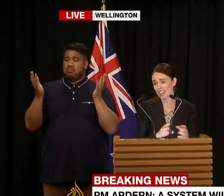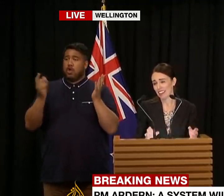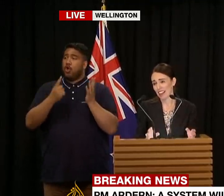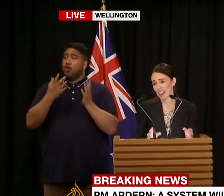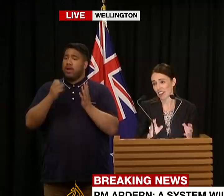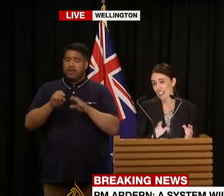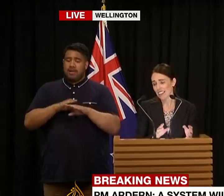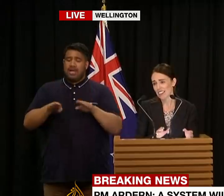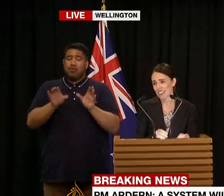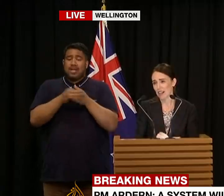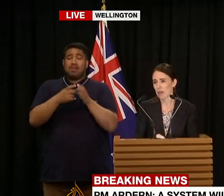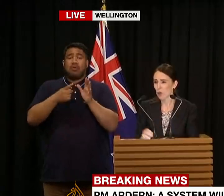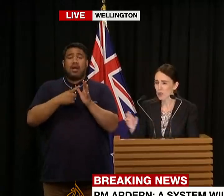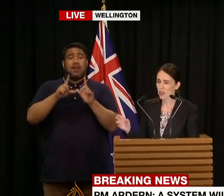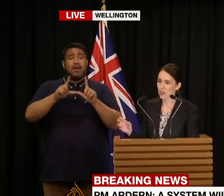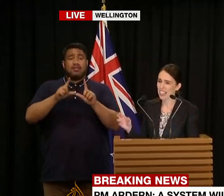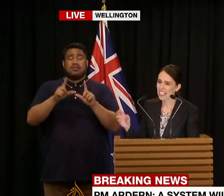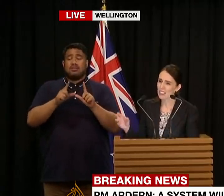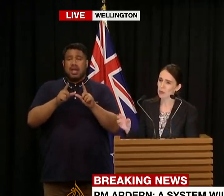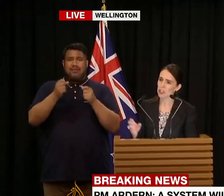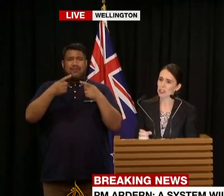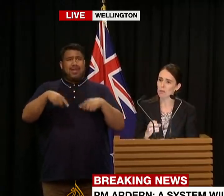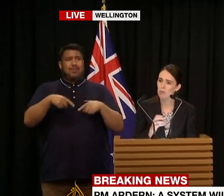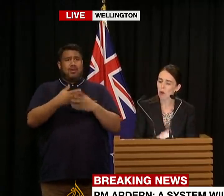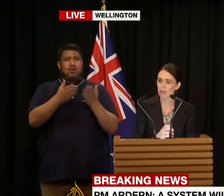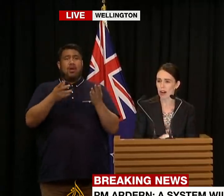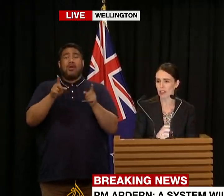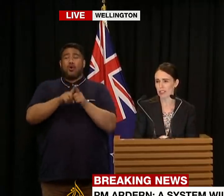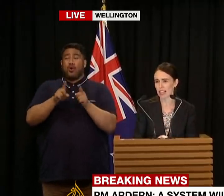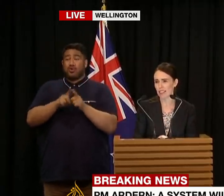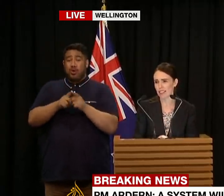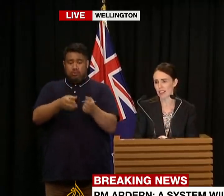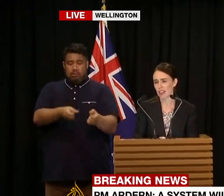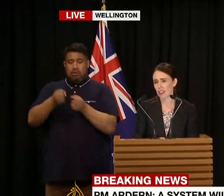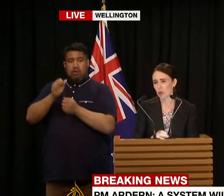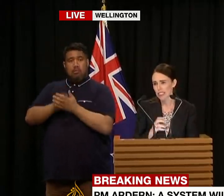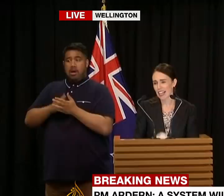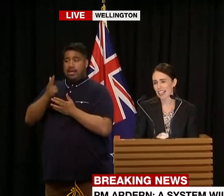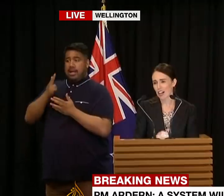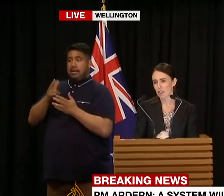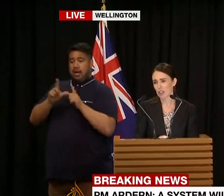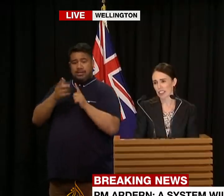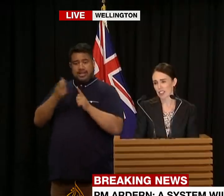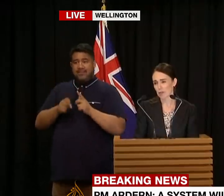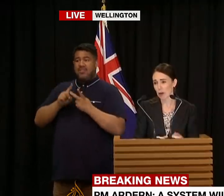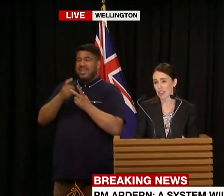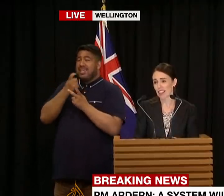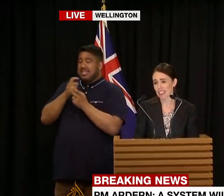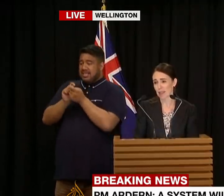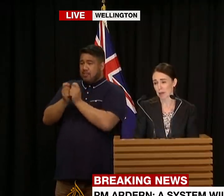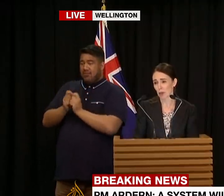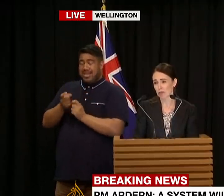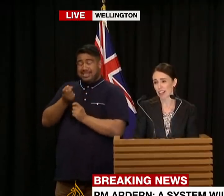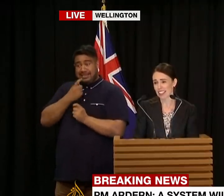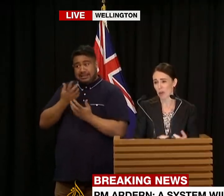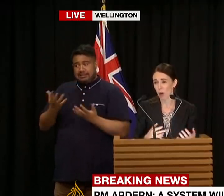an A licence, but also the ease of which you can modify those guns. Mm. So we're taking out of circulation both the guns